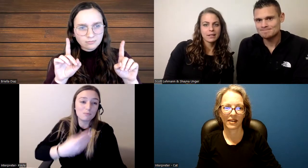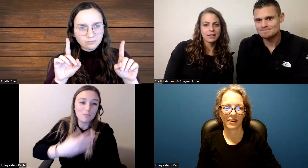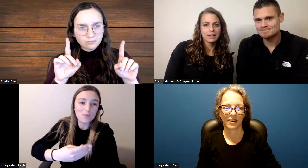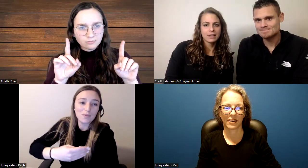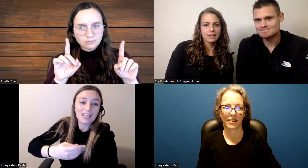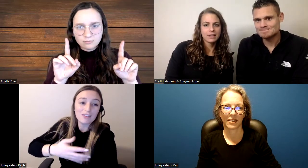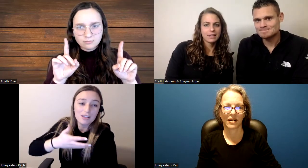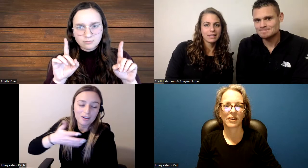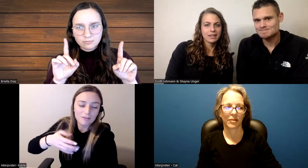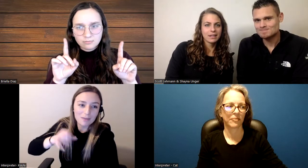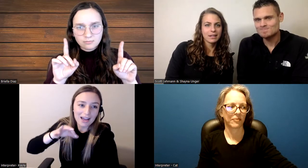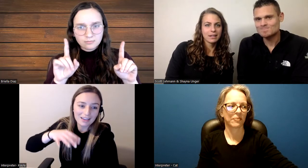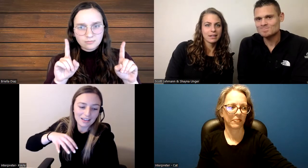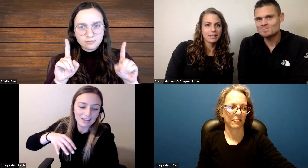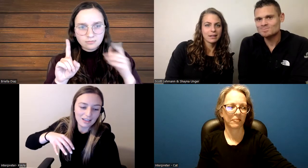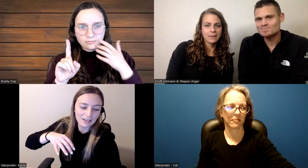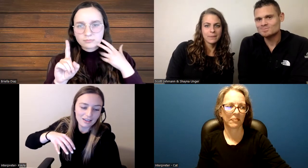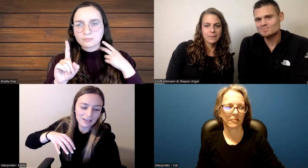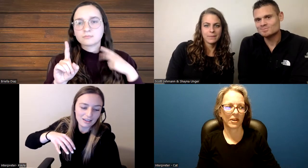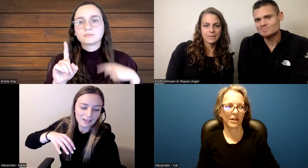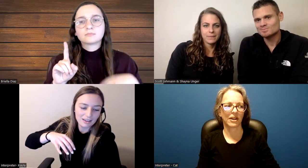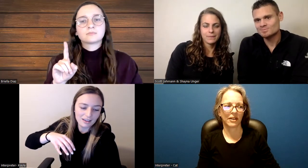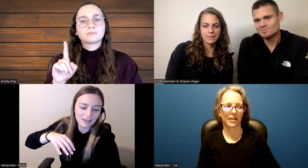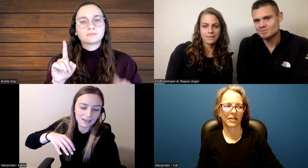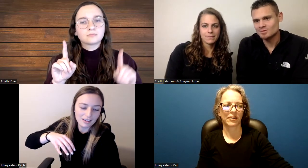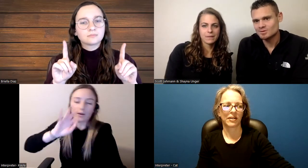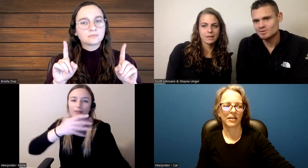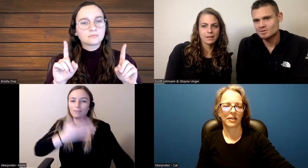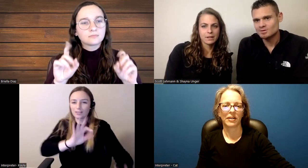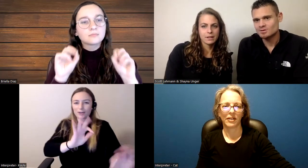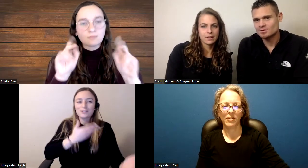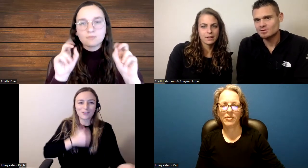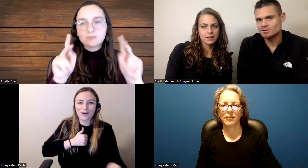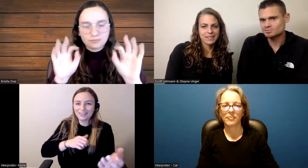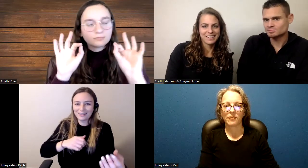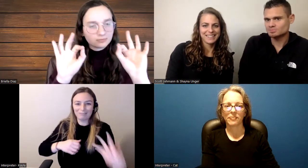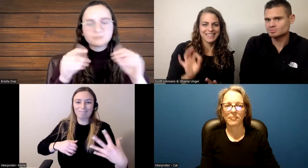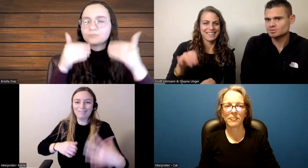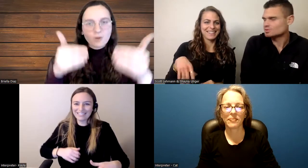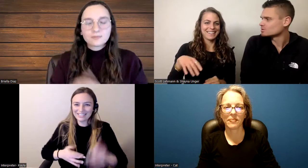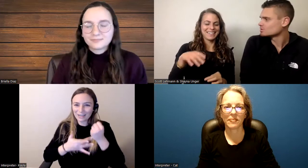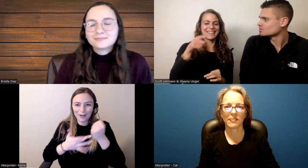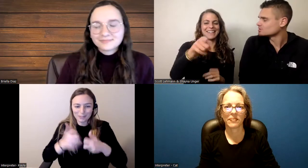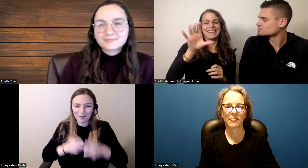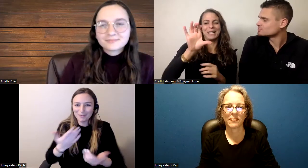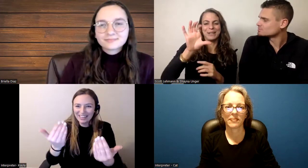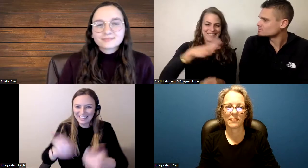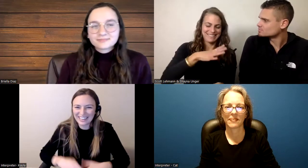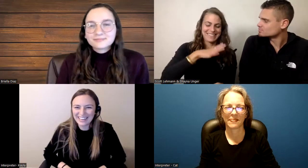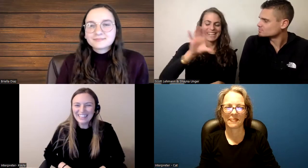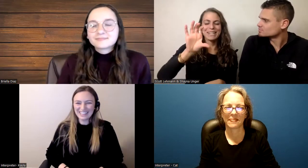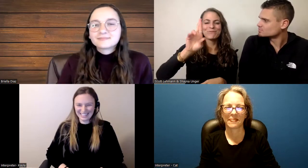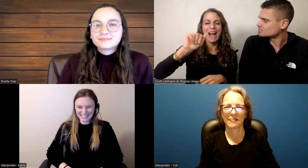It's just giving me a lot of feedback. Okay. Okay. That's better. Sorry. Technology problem.